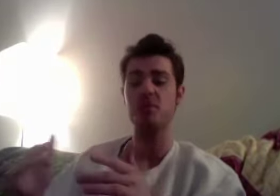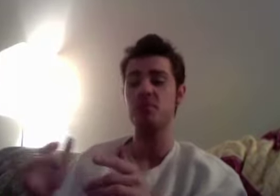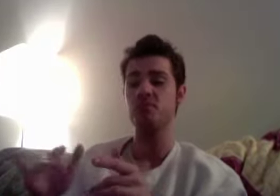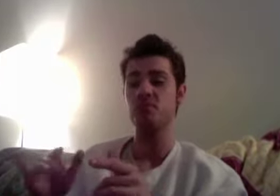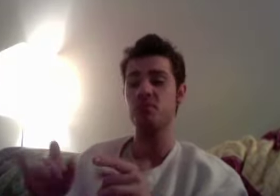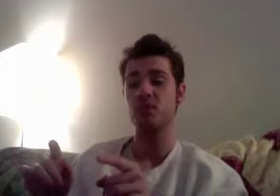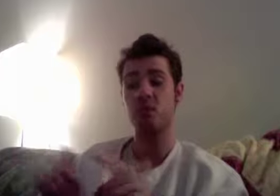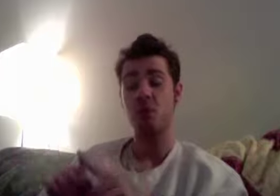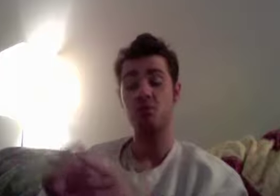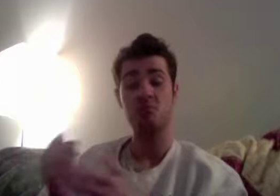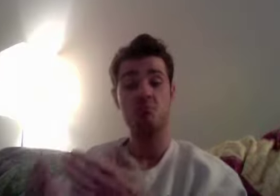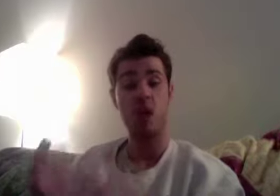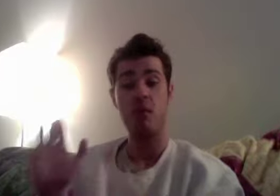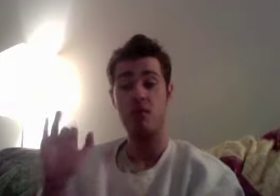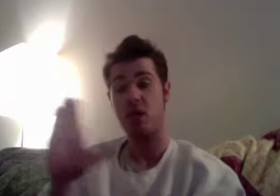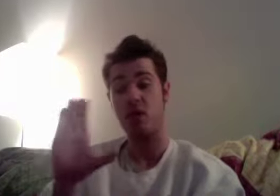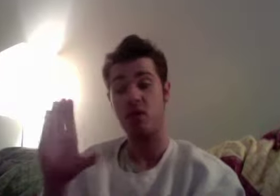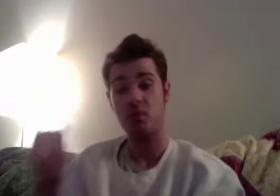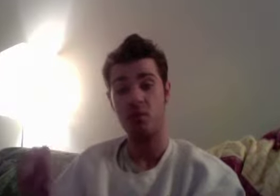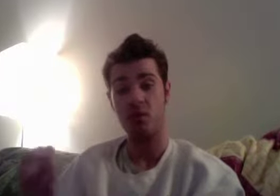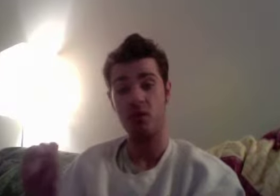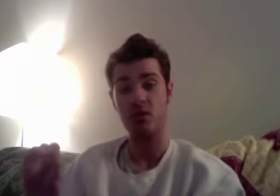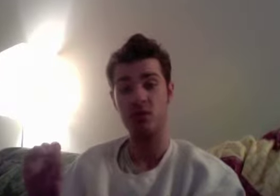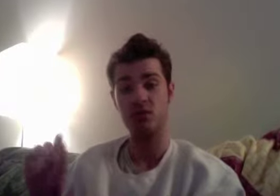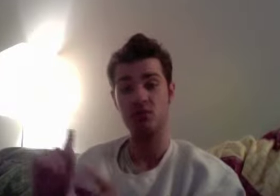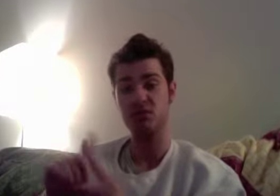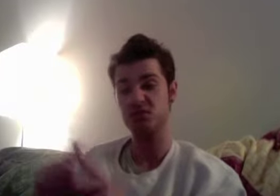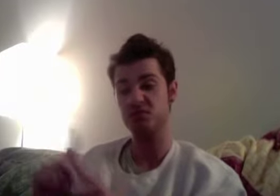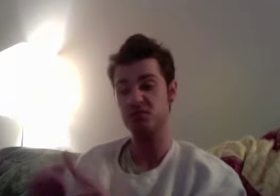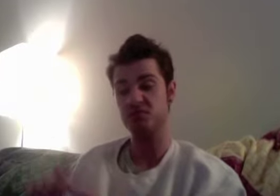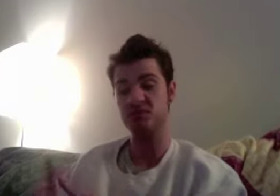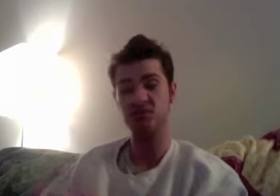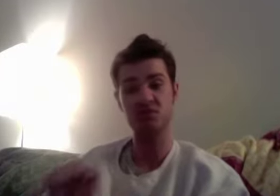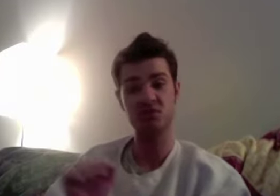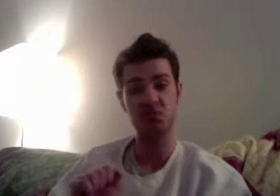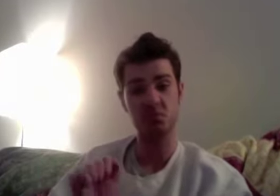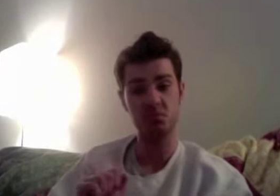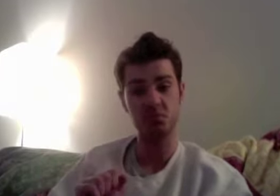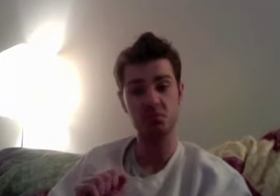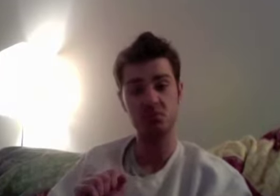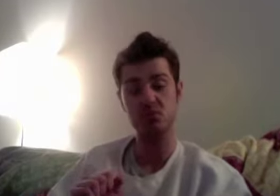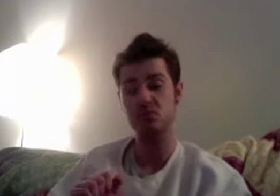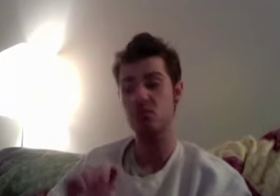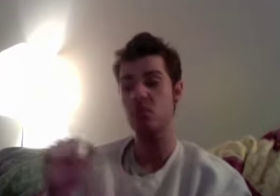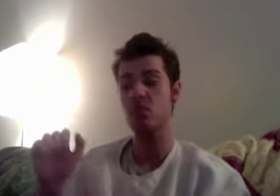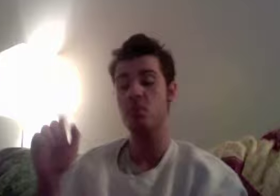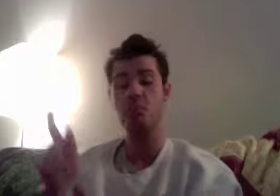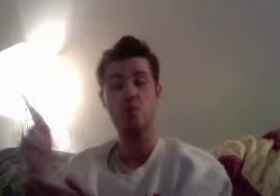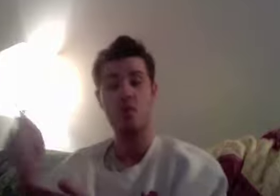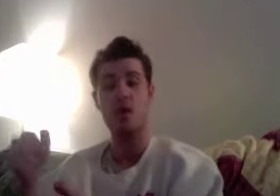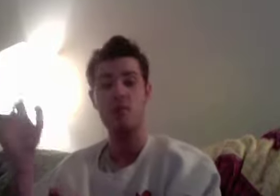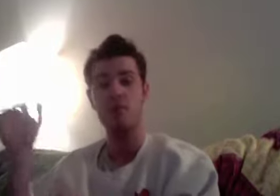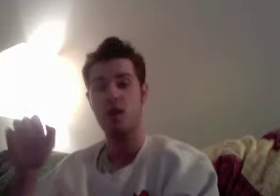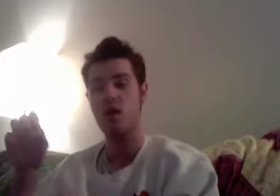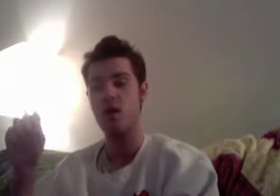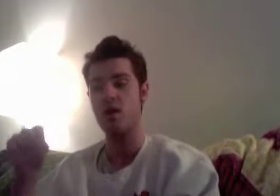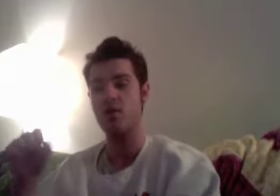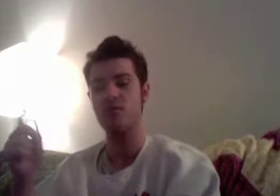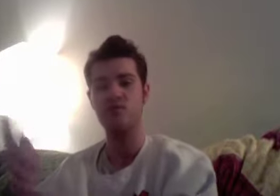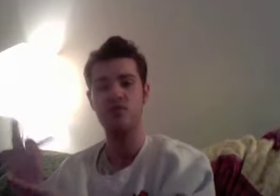corporation does different jobs, it will begin to actually compartmentalize which jobs were done by that individual. The reason that's so much nicer